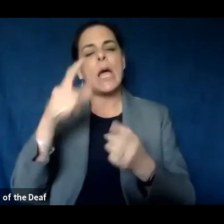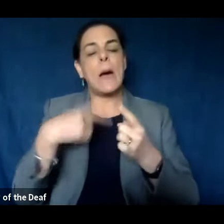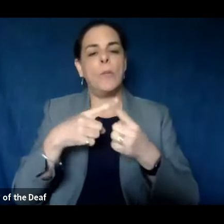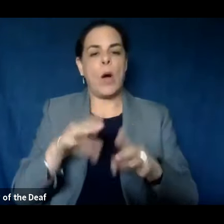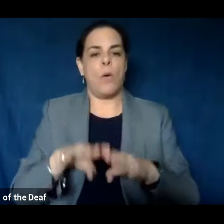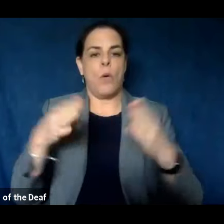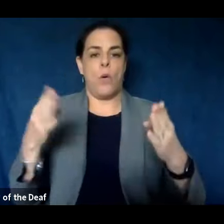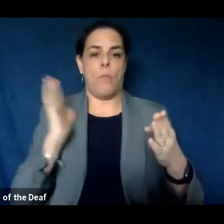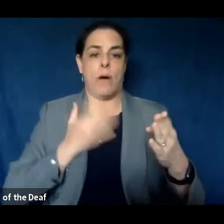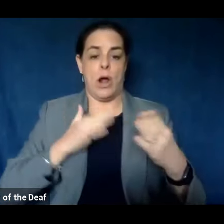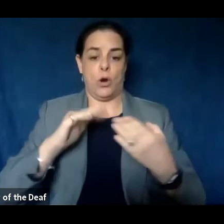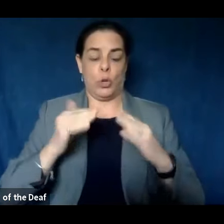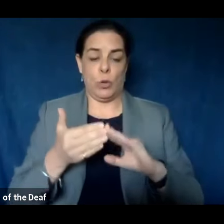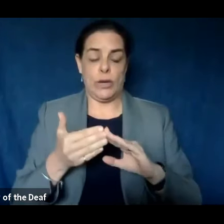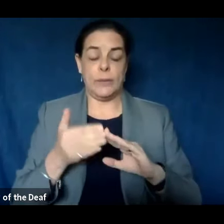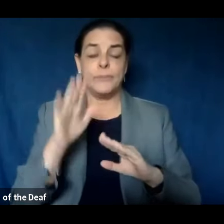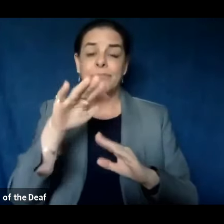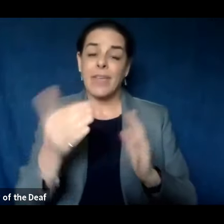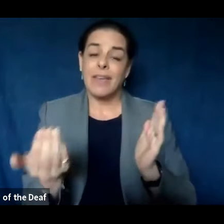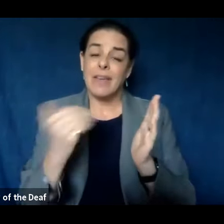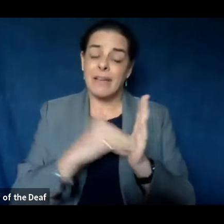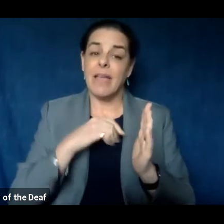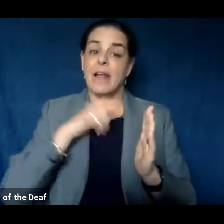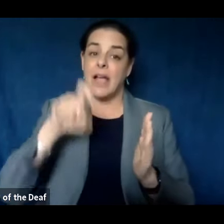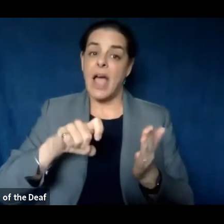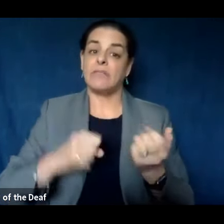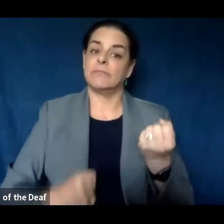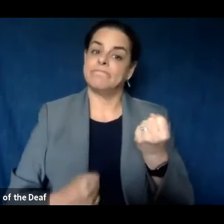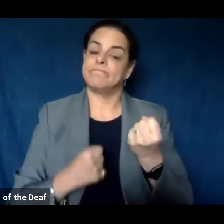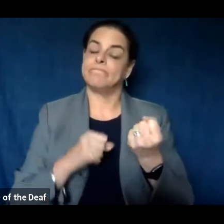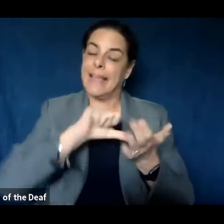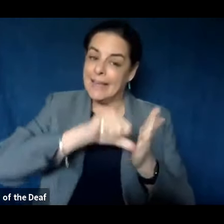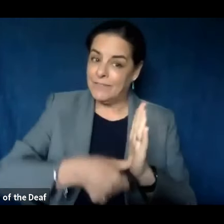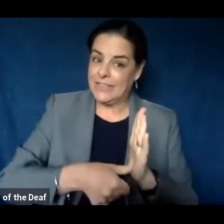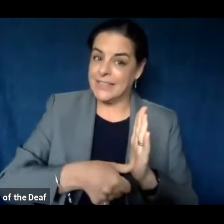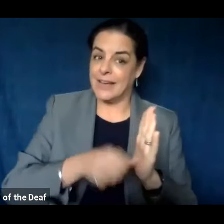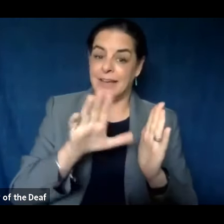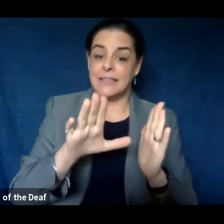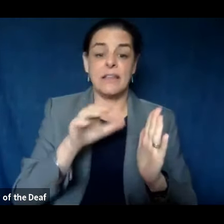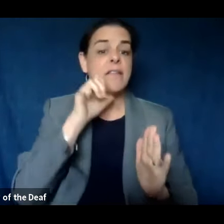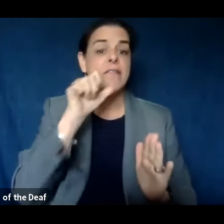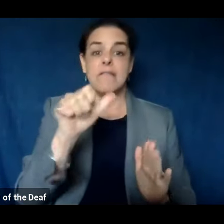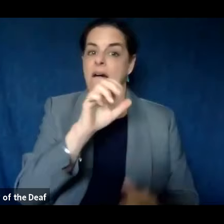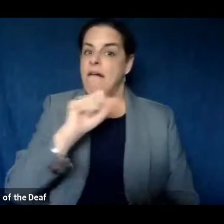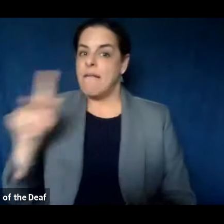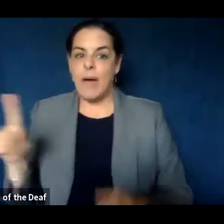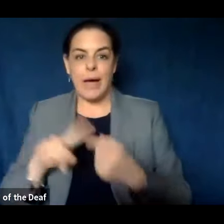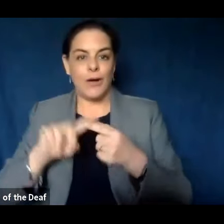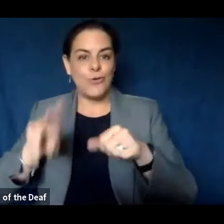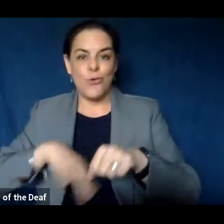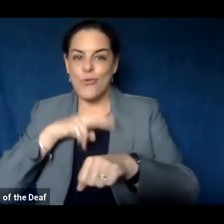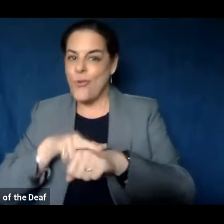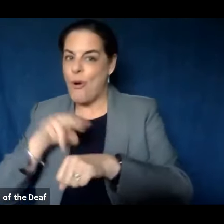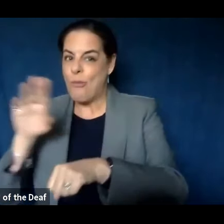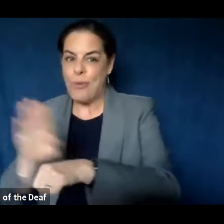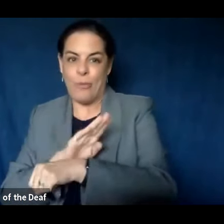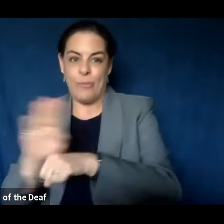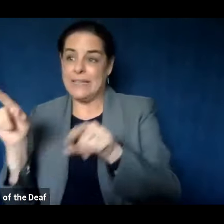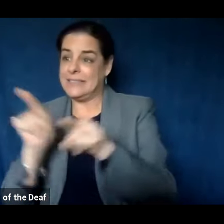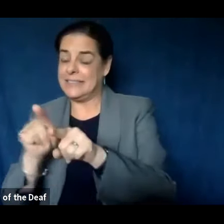begin by reiterating what I mentioned yesterday. This is not a return to business as usual before